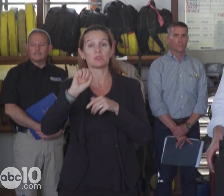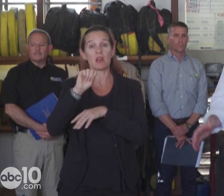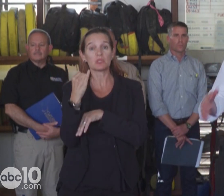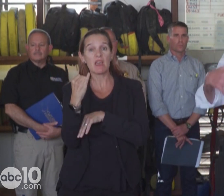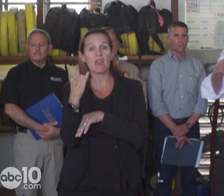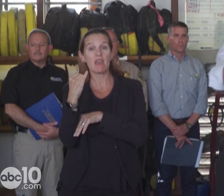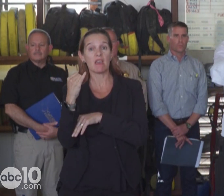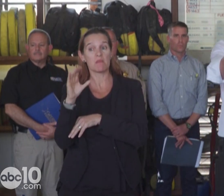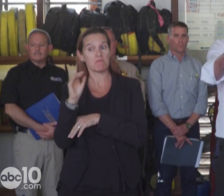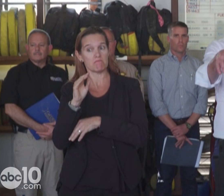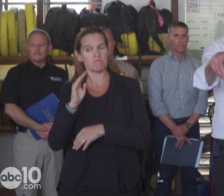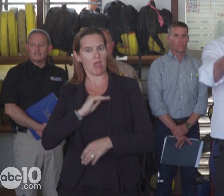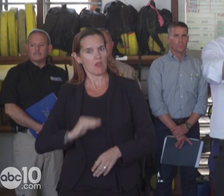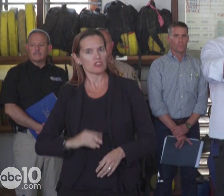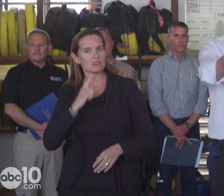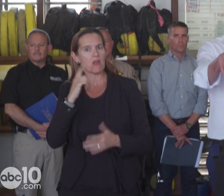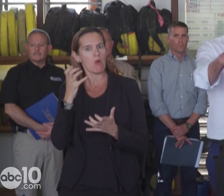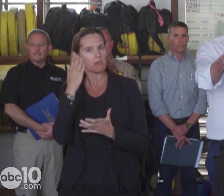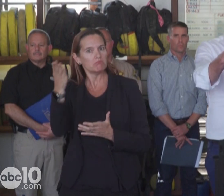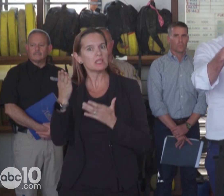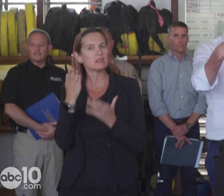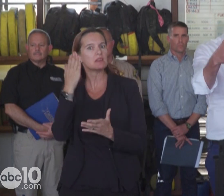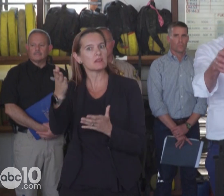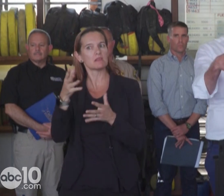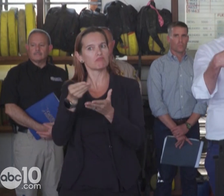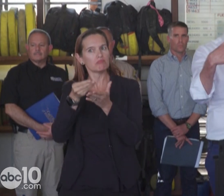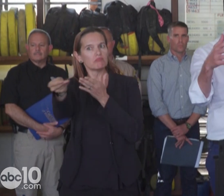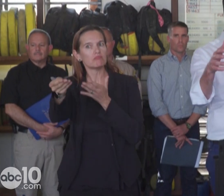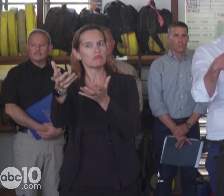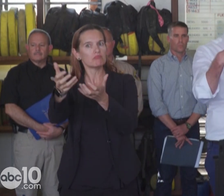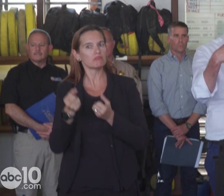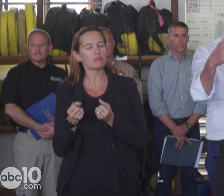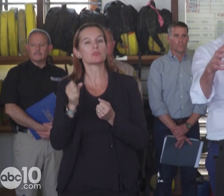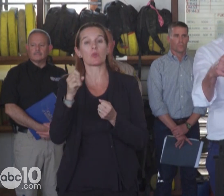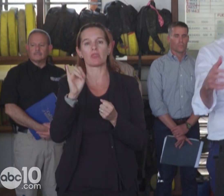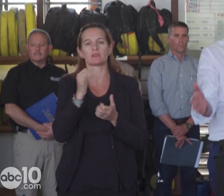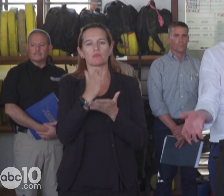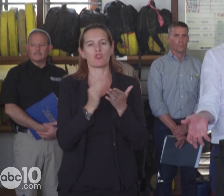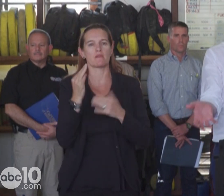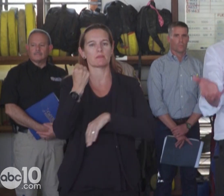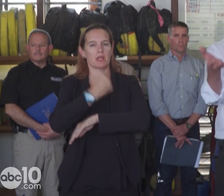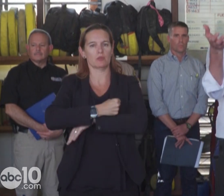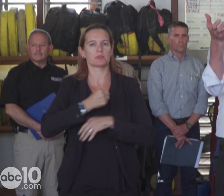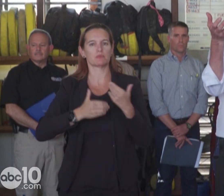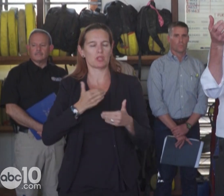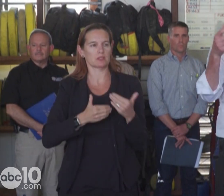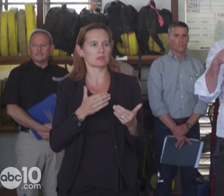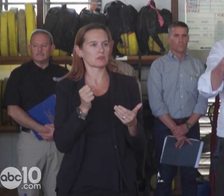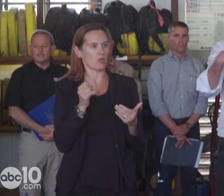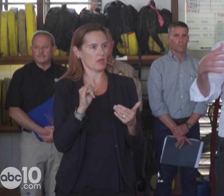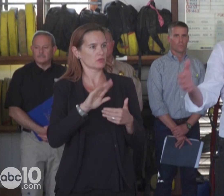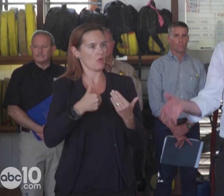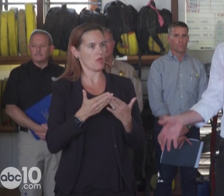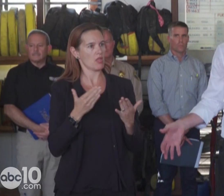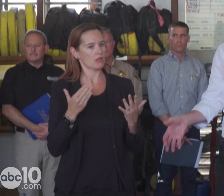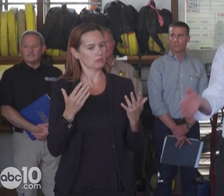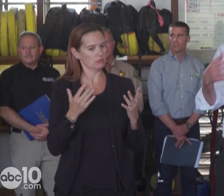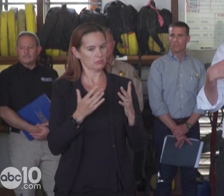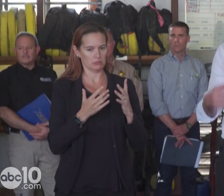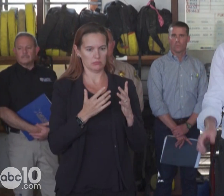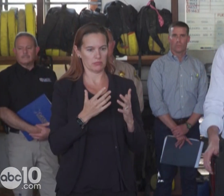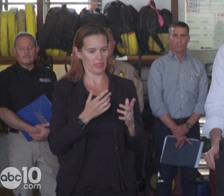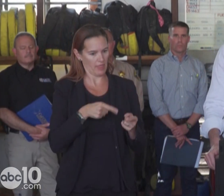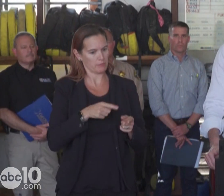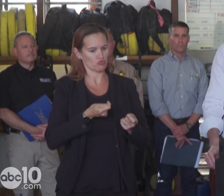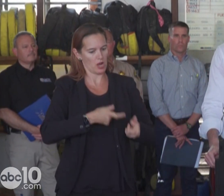he was interested in making bids. So all these things are happening. And that's all part of this bankruptcy process. That's all part of them emerging out of bankruptcy. And my